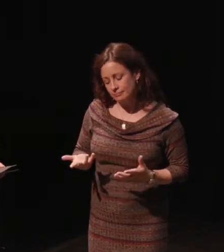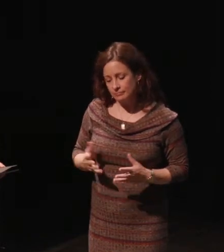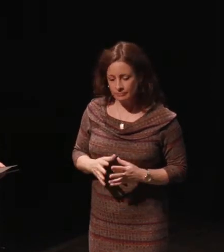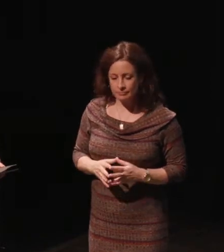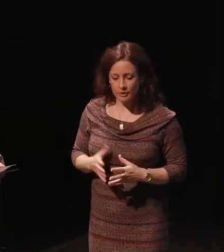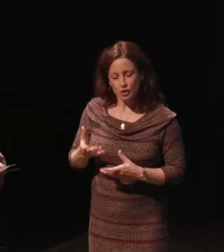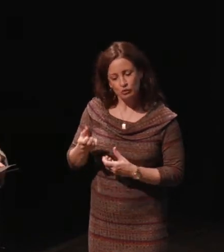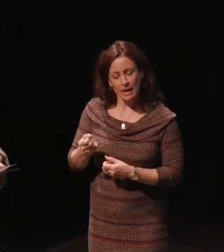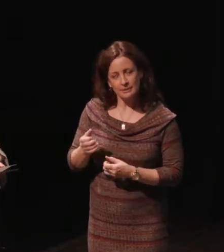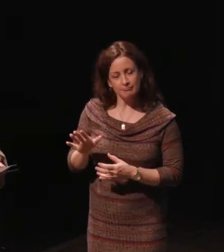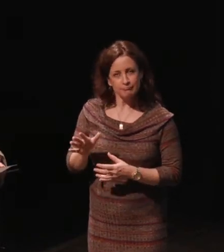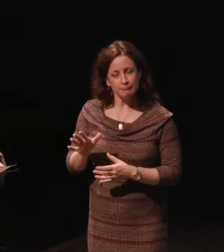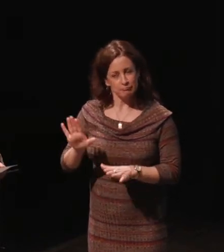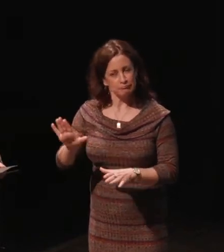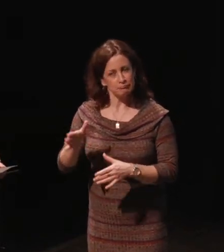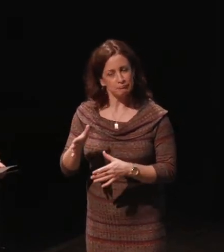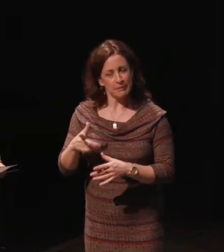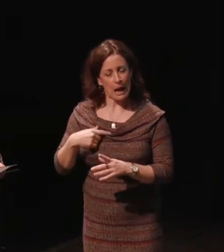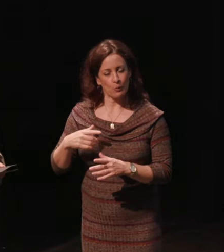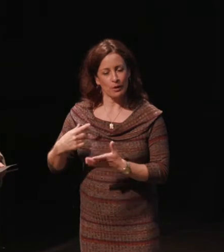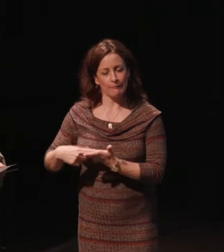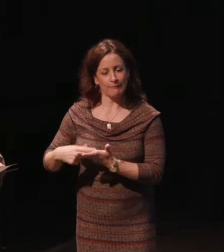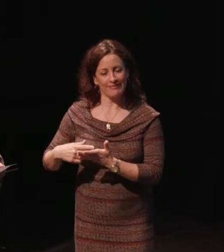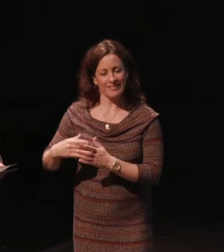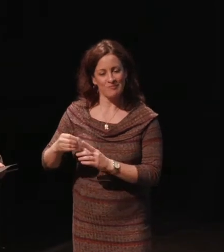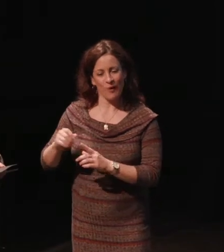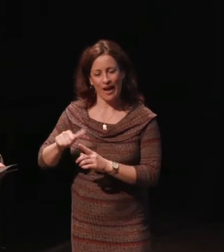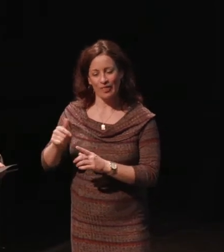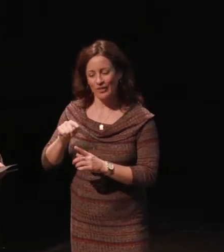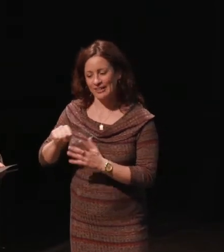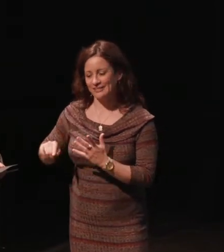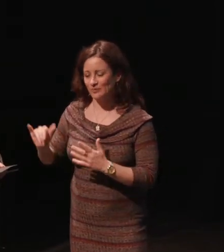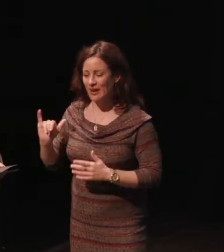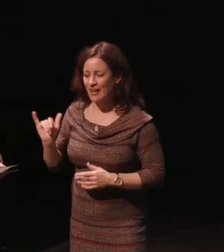let's leave it at trust for right now, and then we'll go into some other things as well.